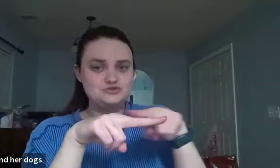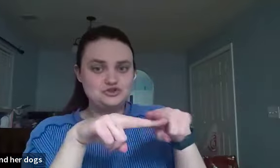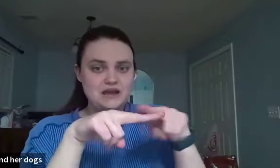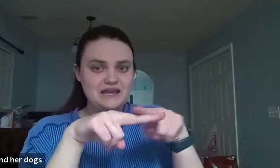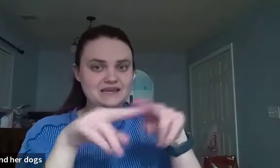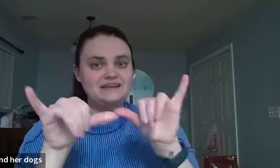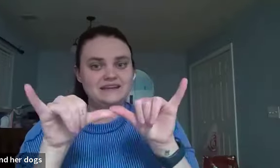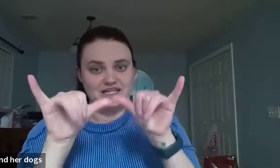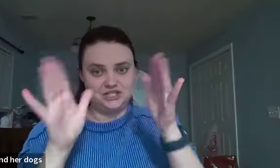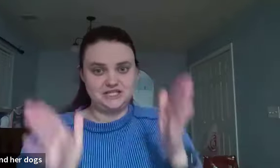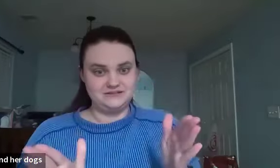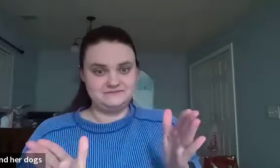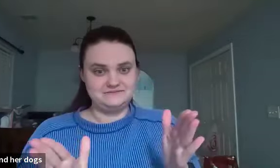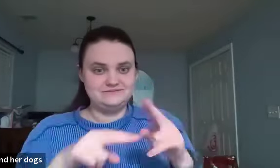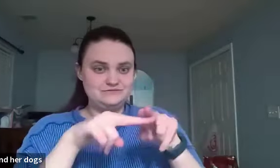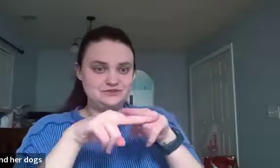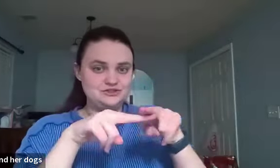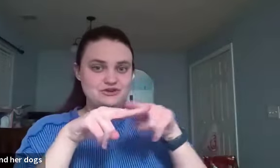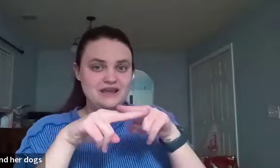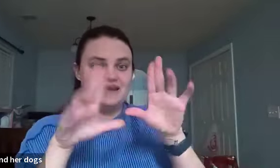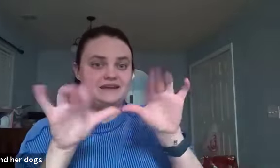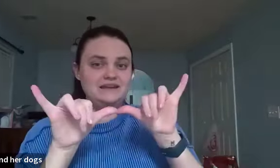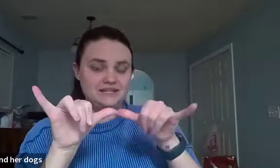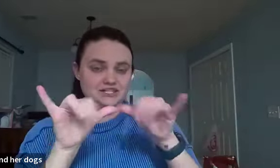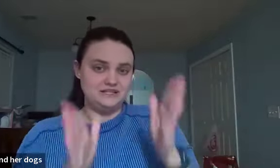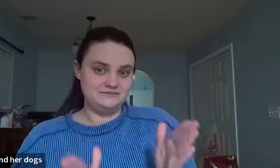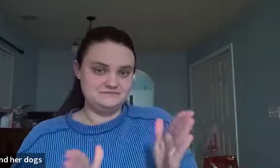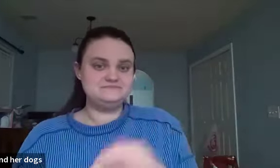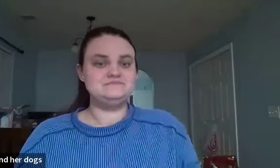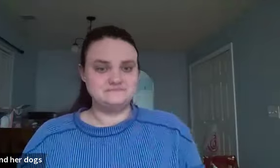So train engineer. Train engineer.